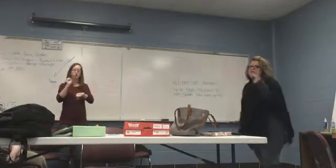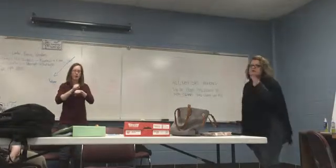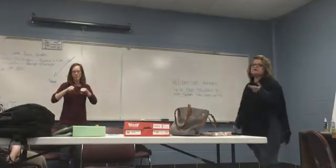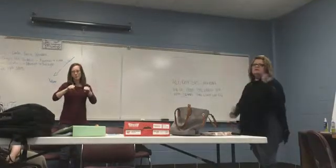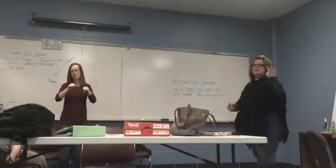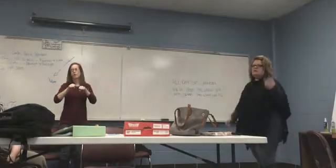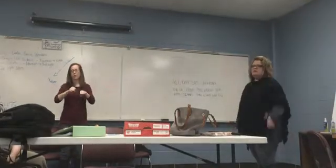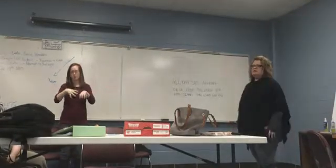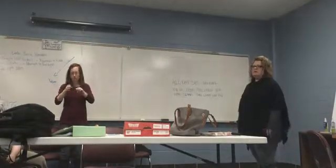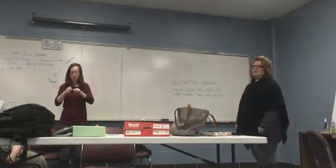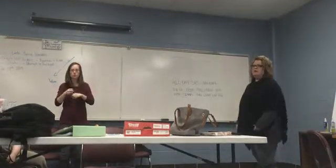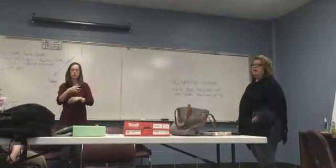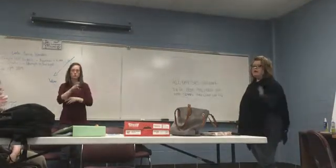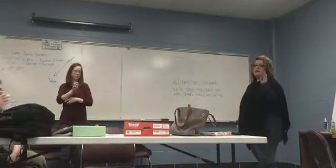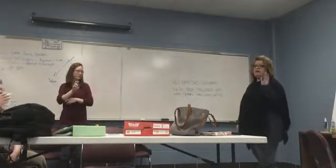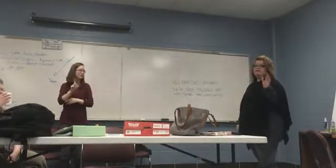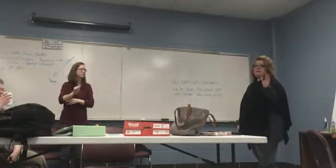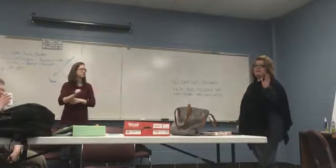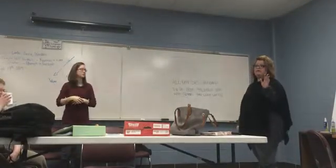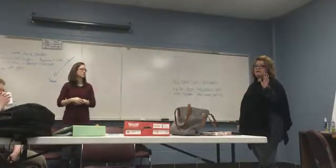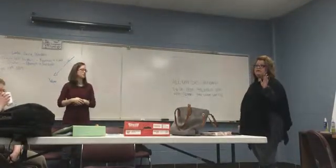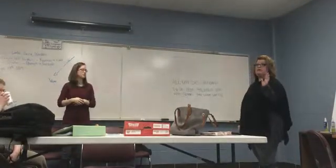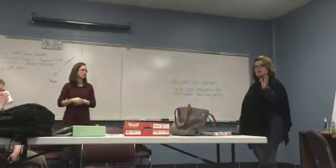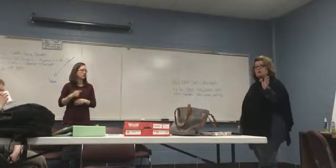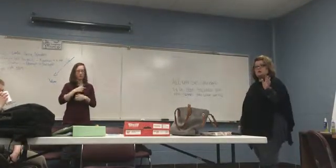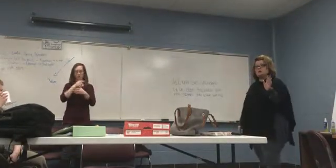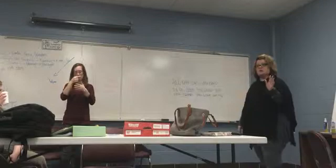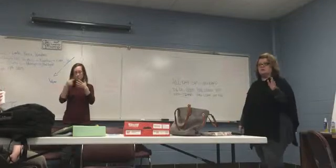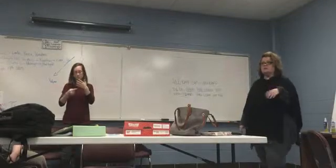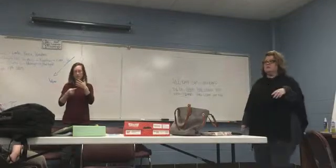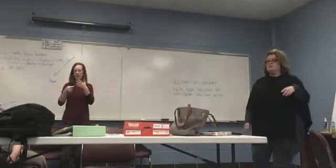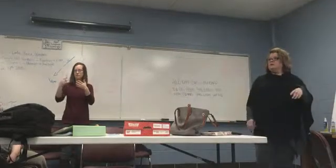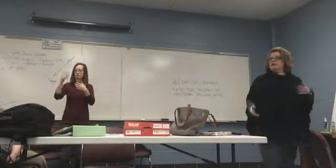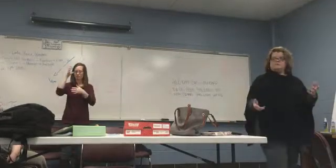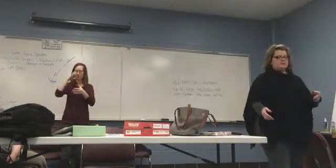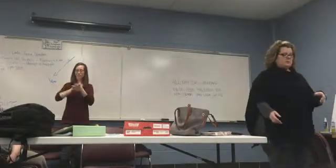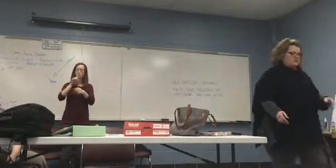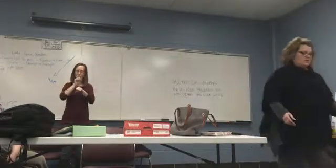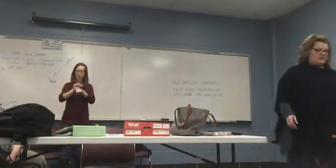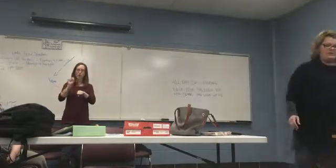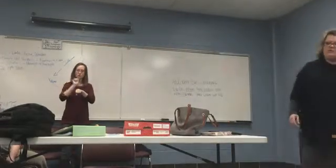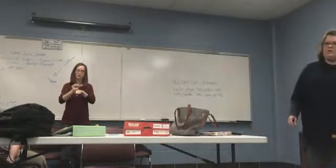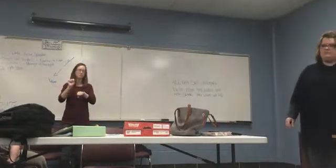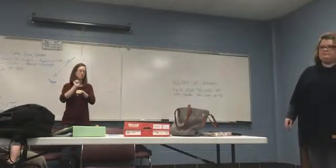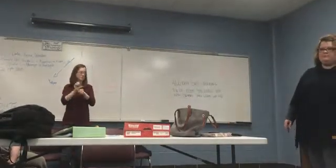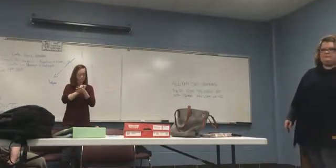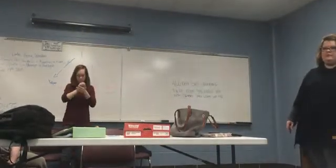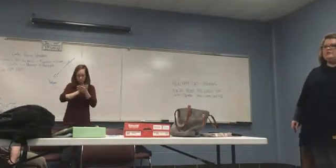weeds. I gave my husband a honey-do list and he worked. He spruced up the yard, he cleaned up the yard. So